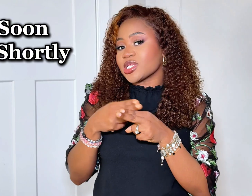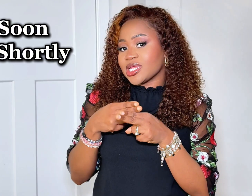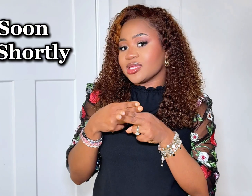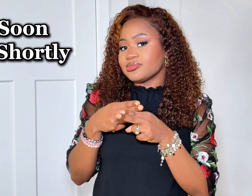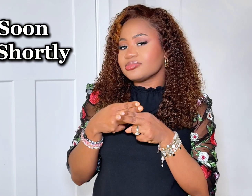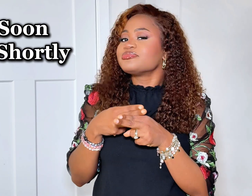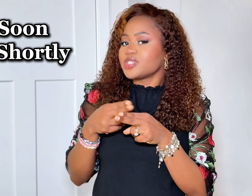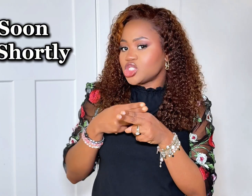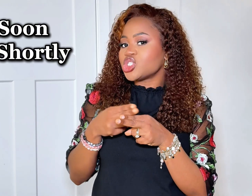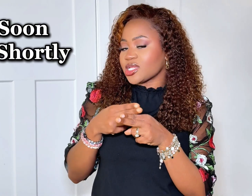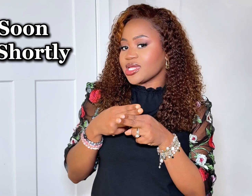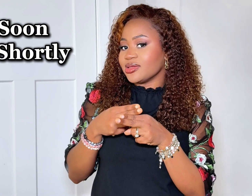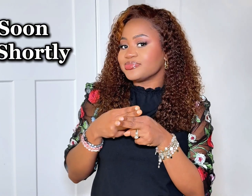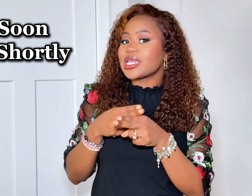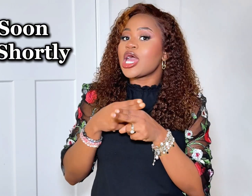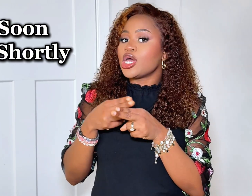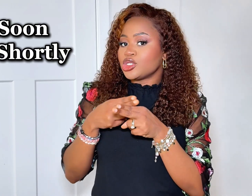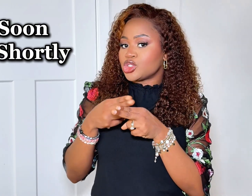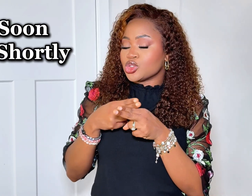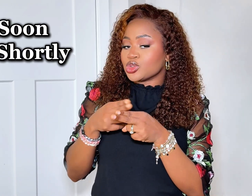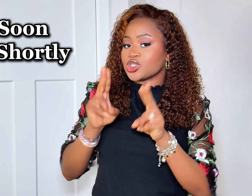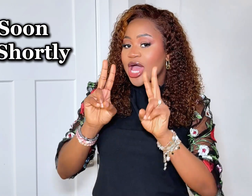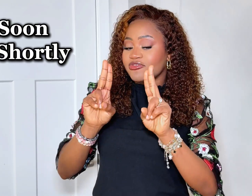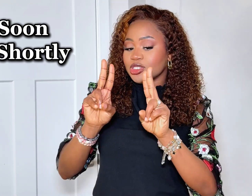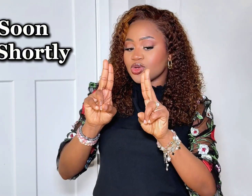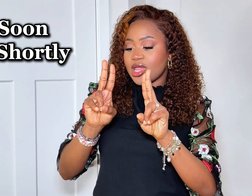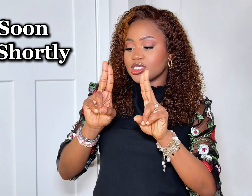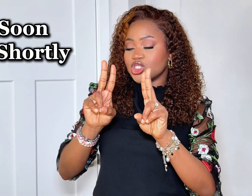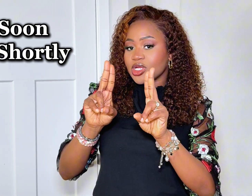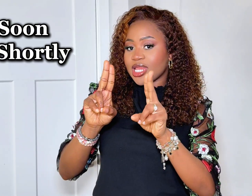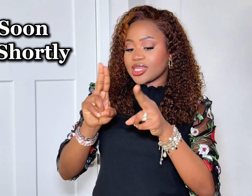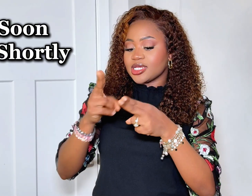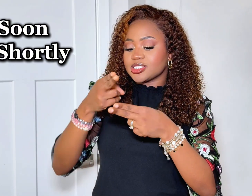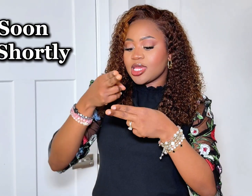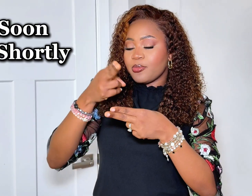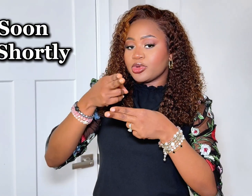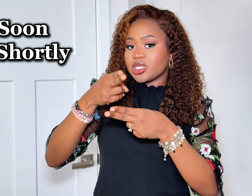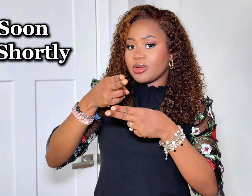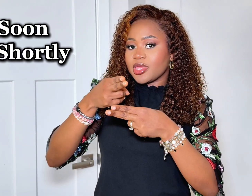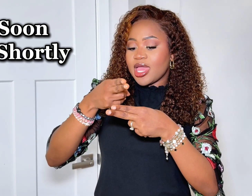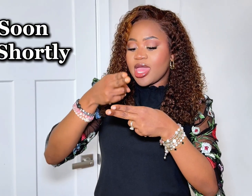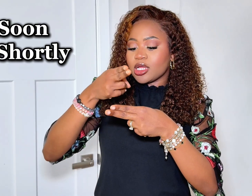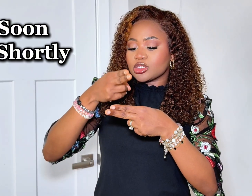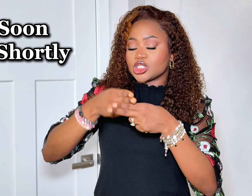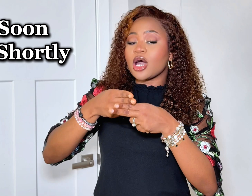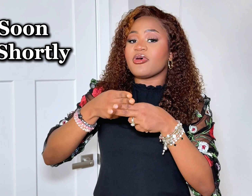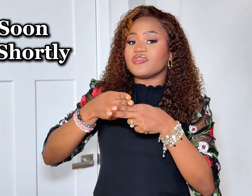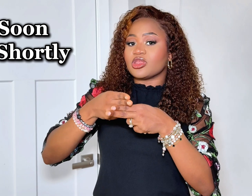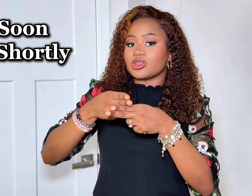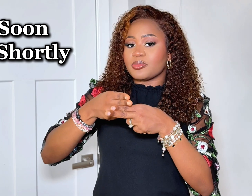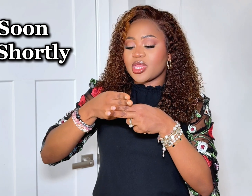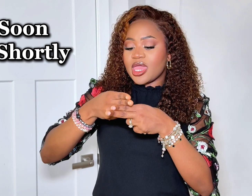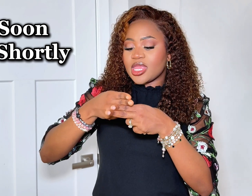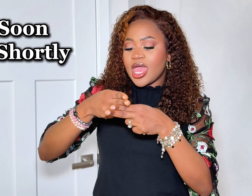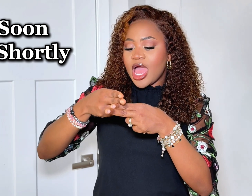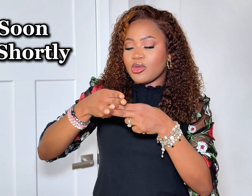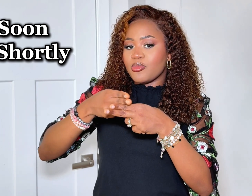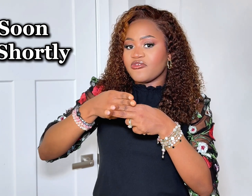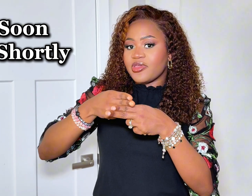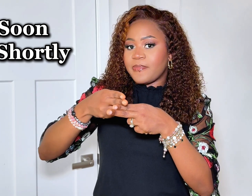shortly. Shortly. Soon. So have your two hands joined like this. Put the dominant hand on top of the non-dominant hand and you move it back